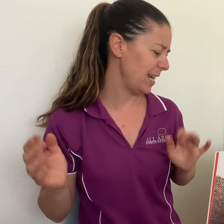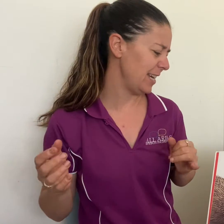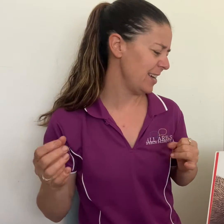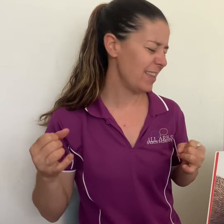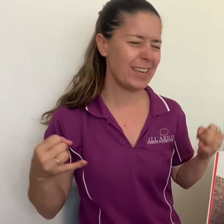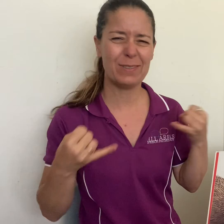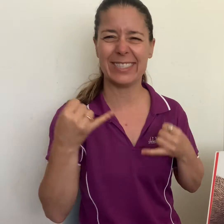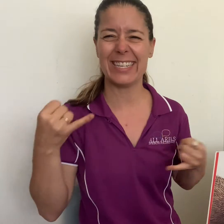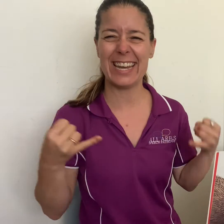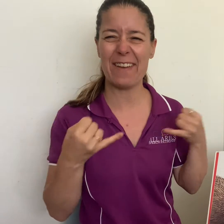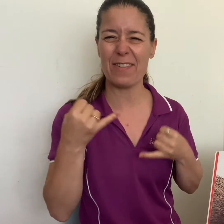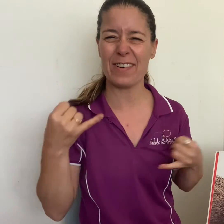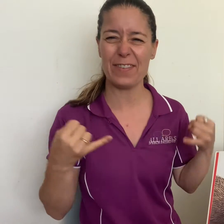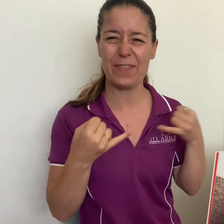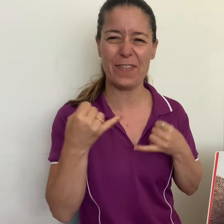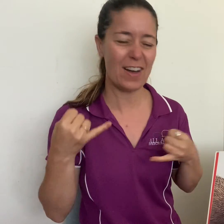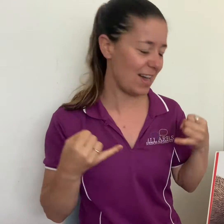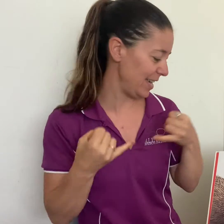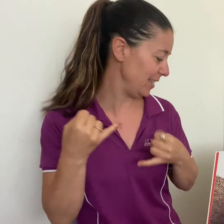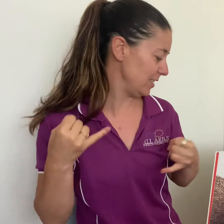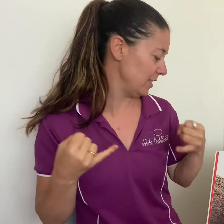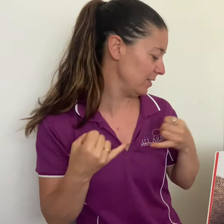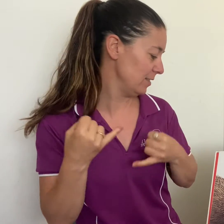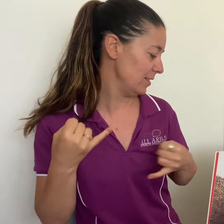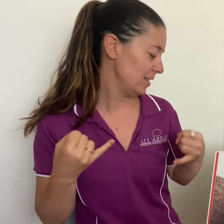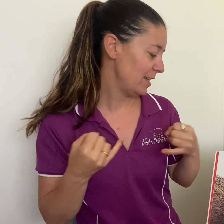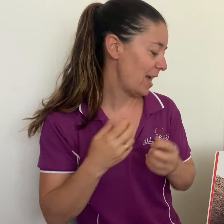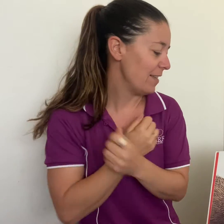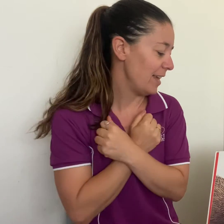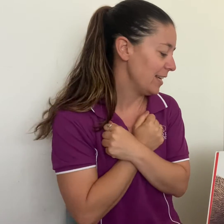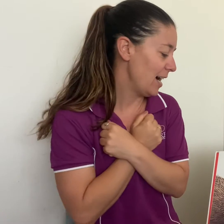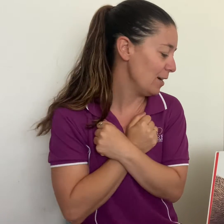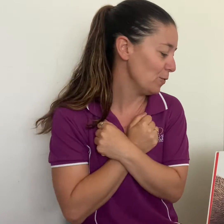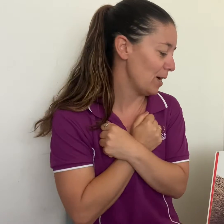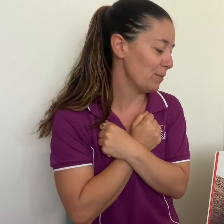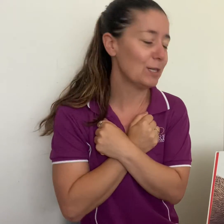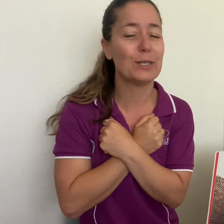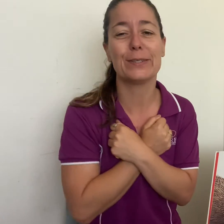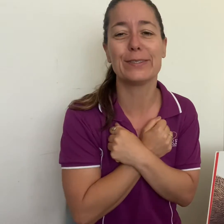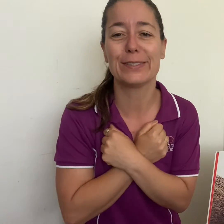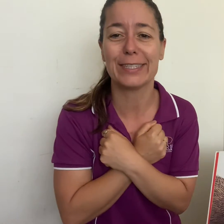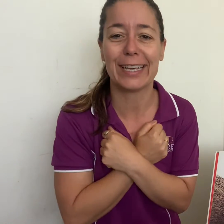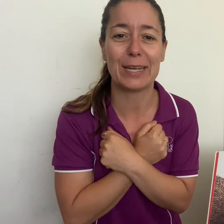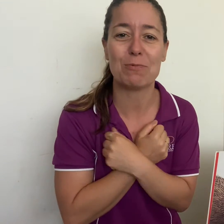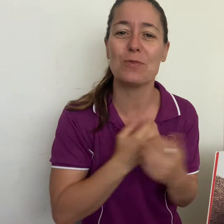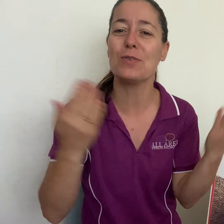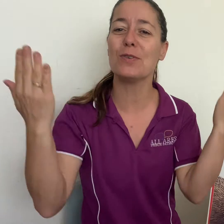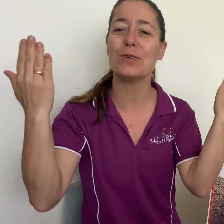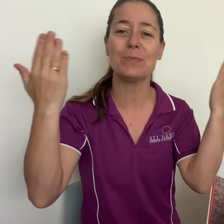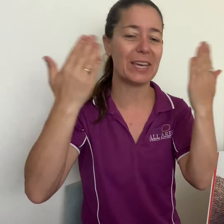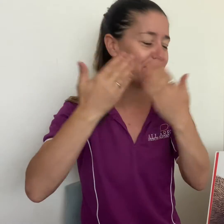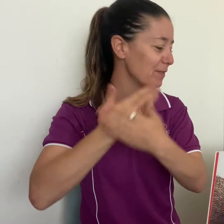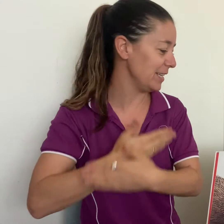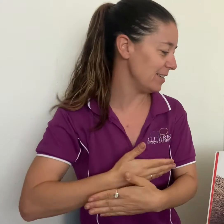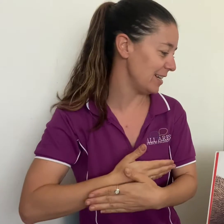day. There was never a fight. And they cuddled up close to keep warm every